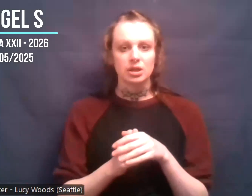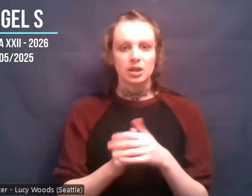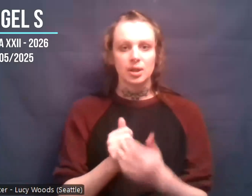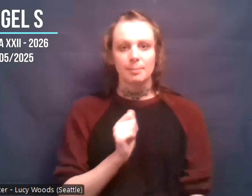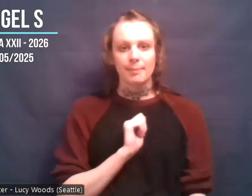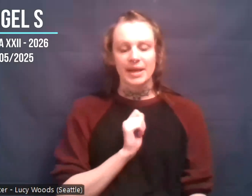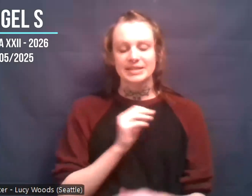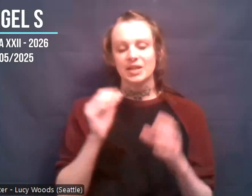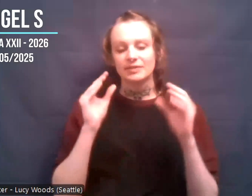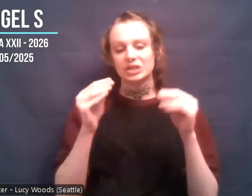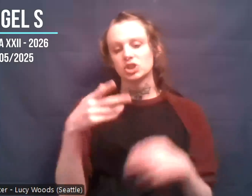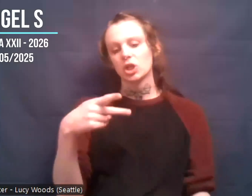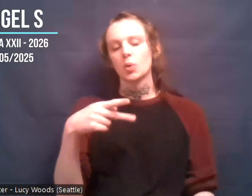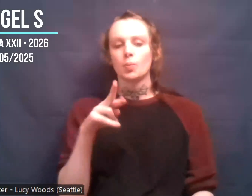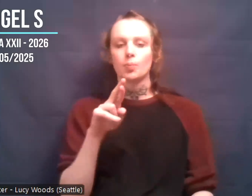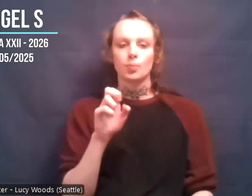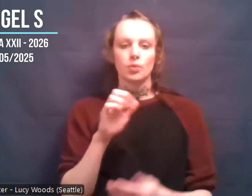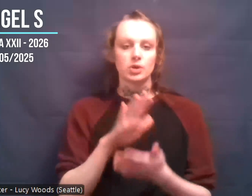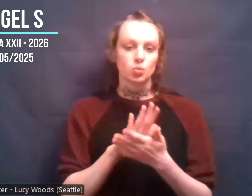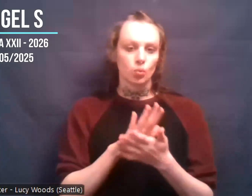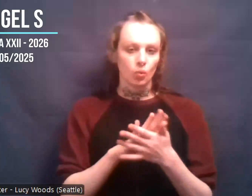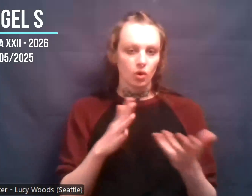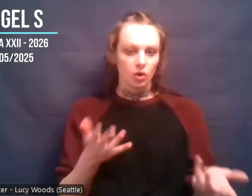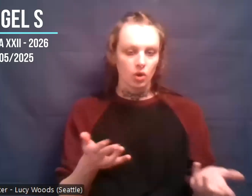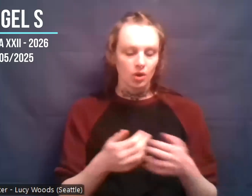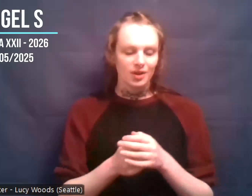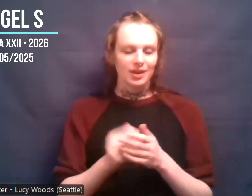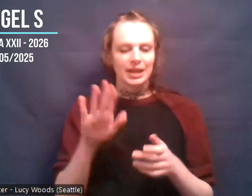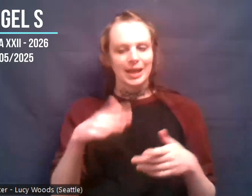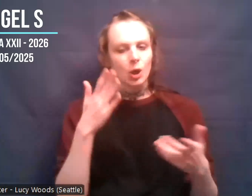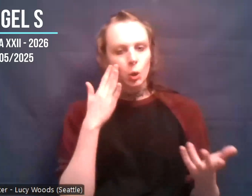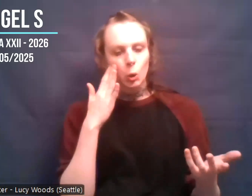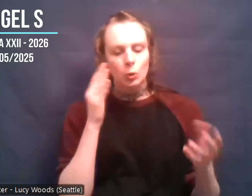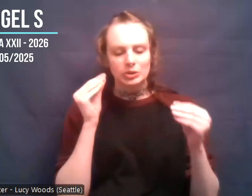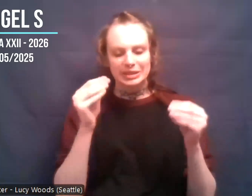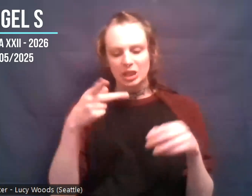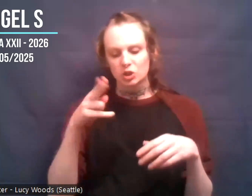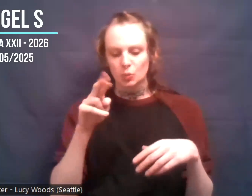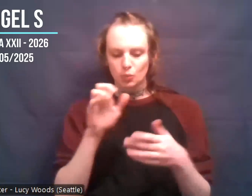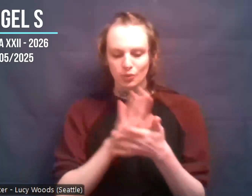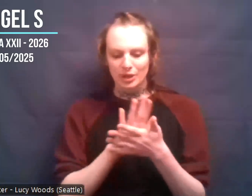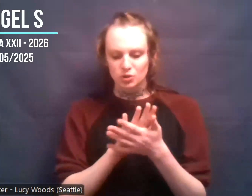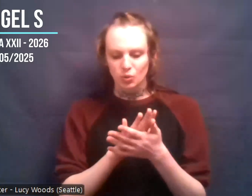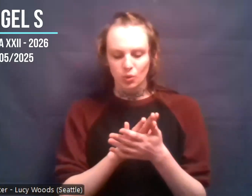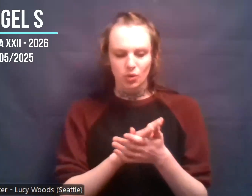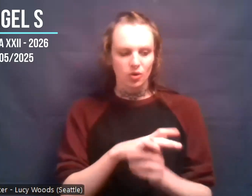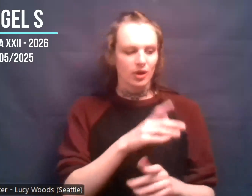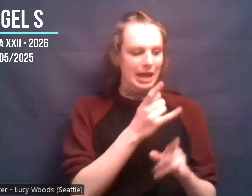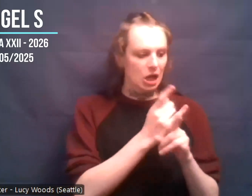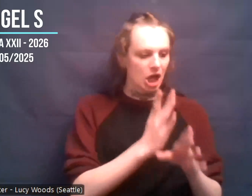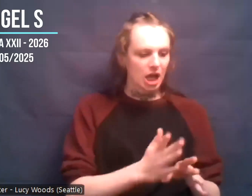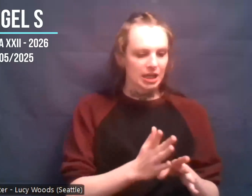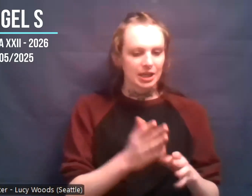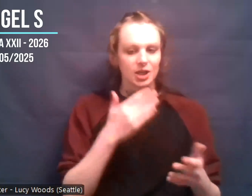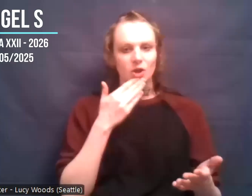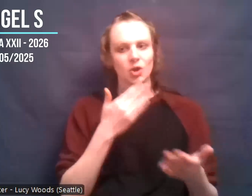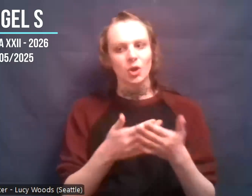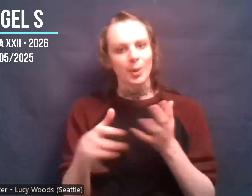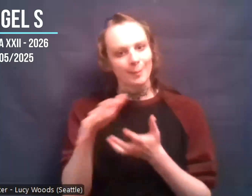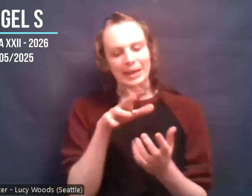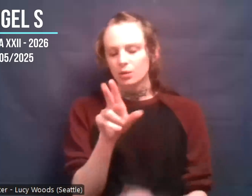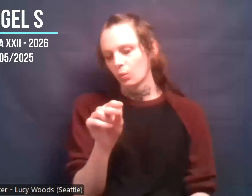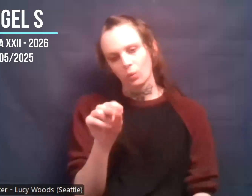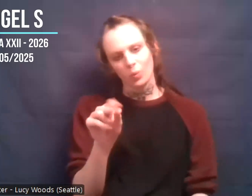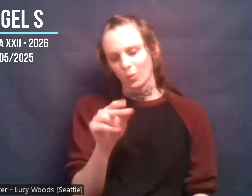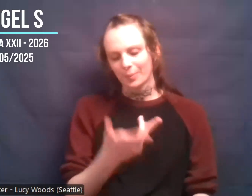you can imagine, teaching preschool and being an alcoholic isn't exactly like an ideal mix. It's not fun.